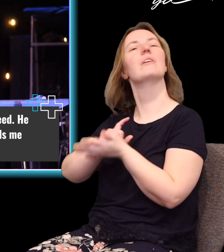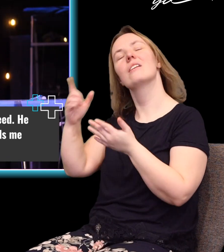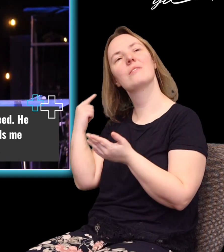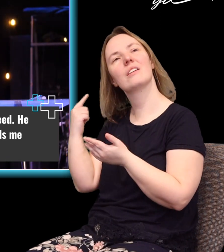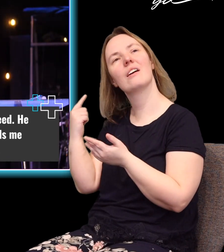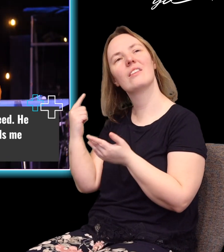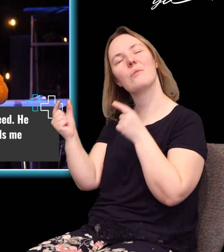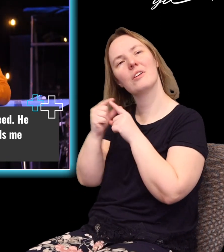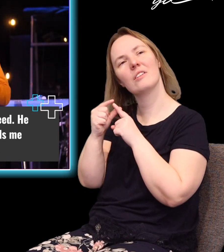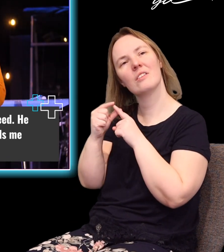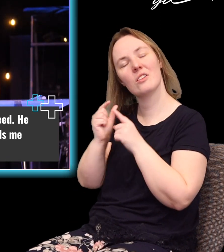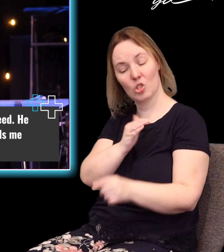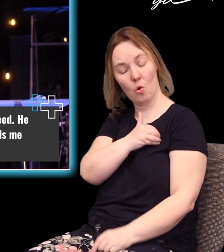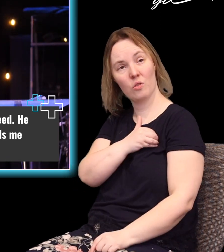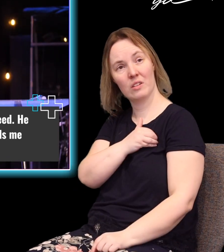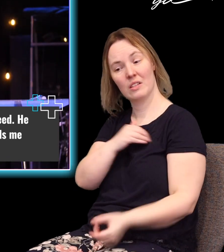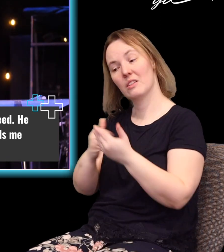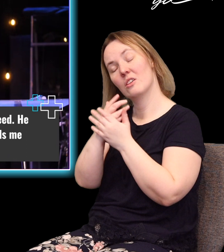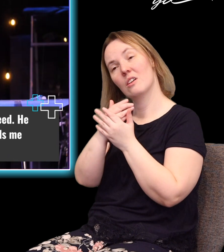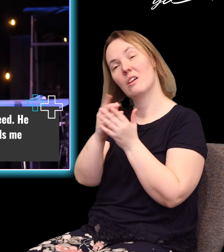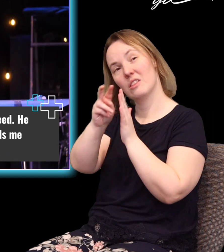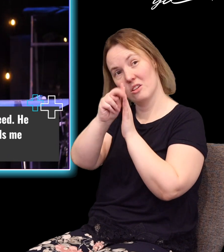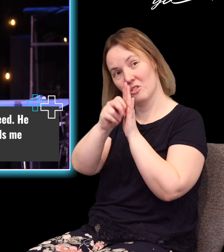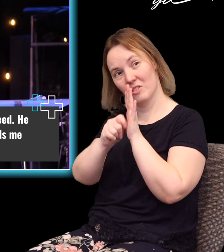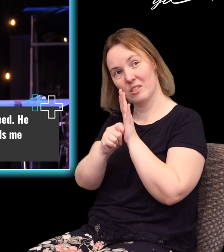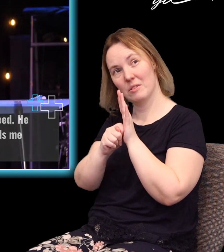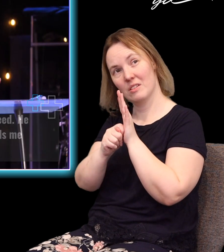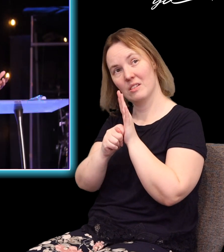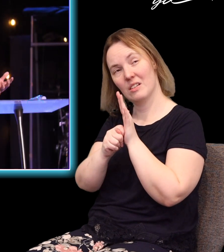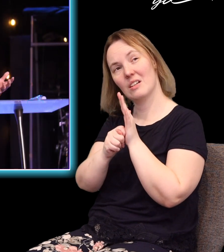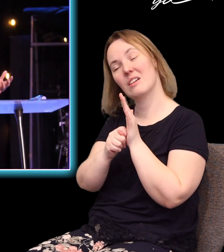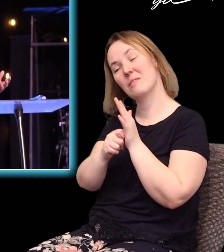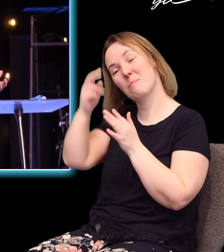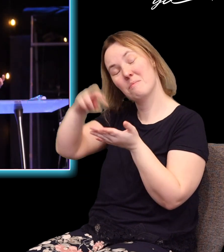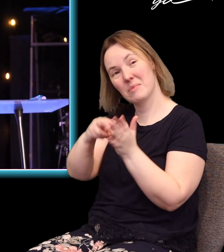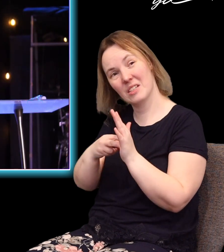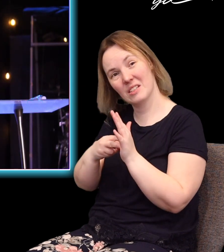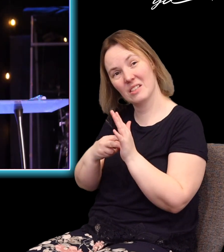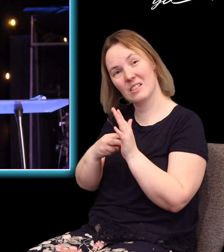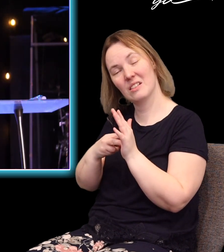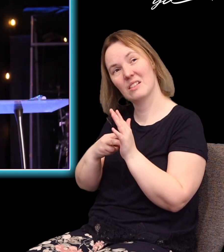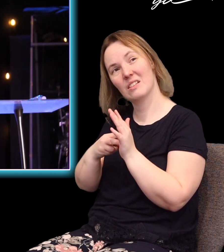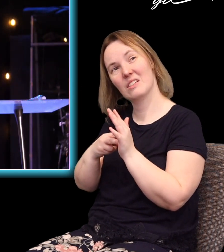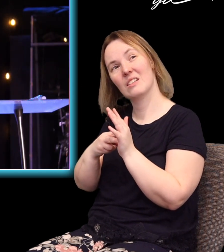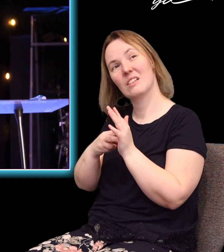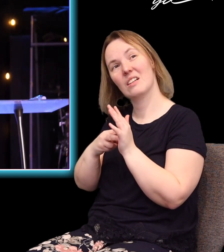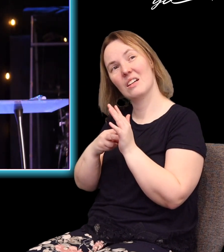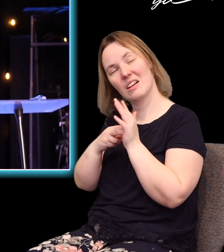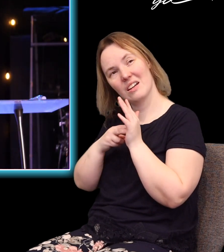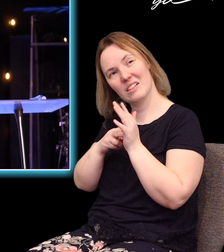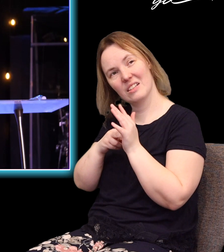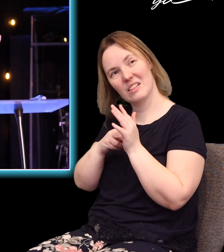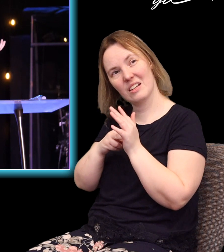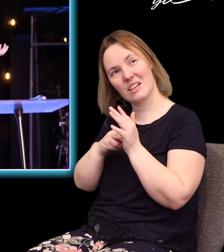week how that word soul in the New Testament is translated psuche, from which we get our own English word, of course. It has a